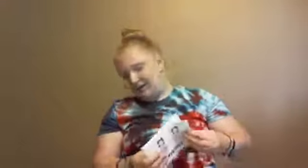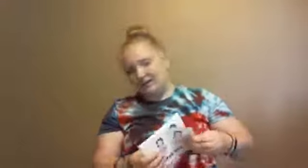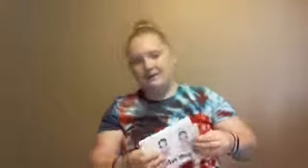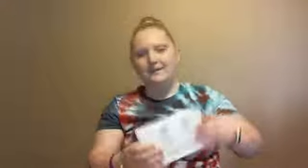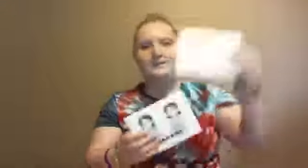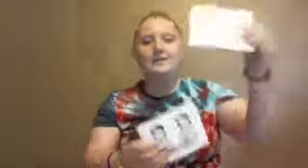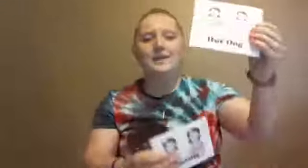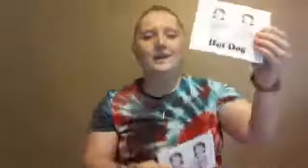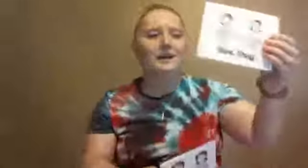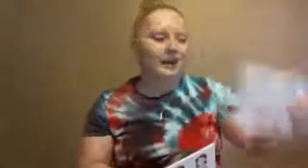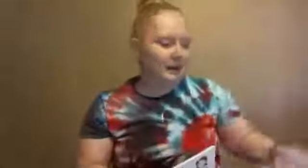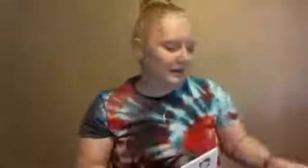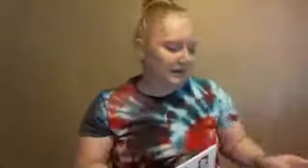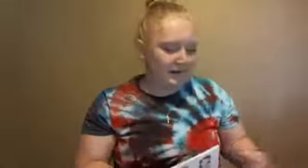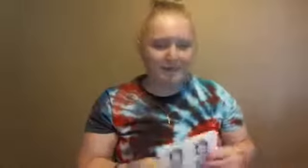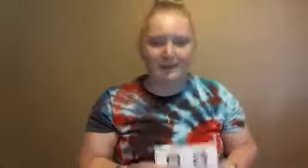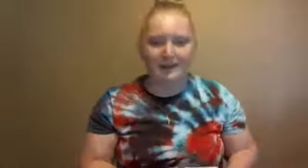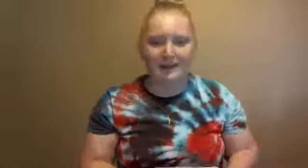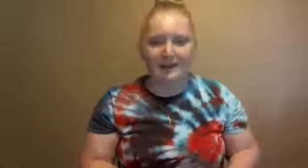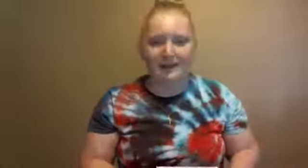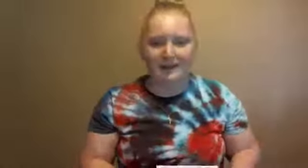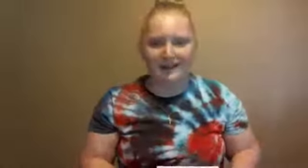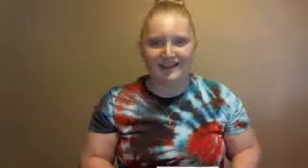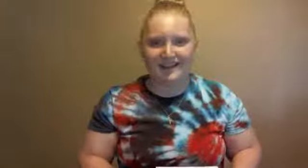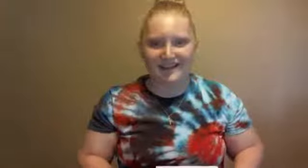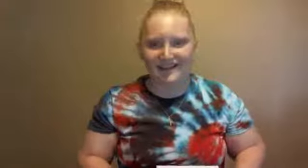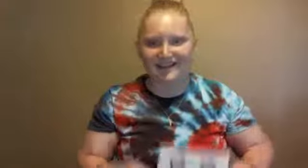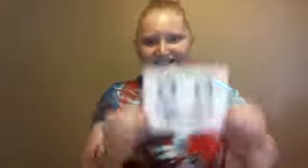Excellent. Alright, our next one is